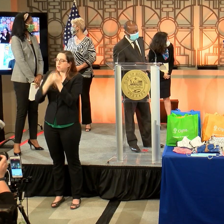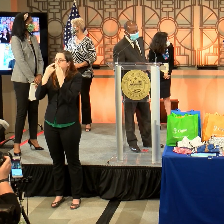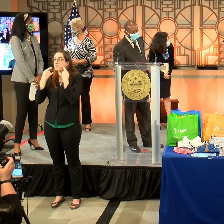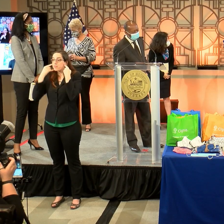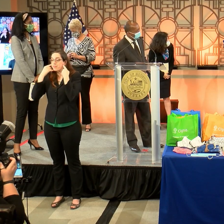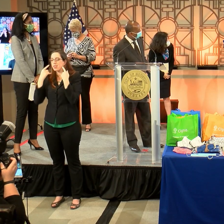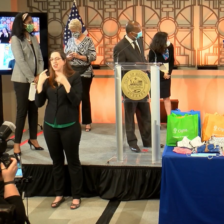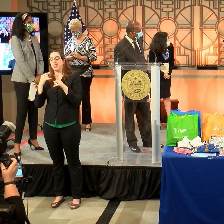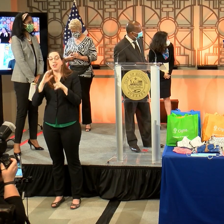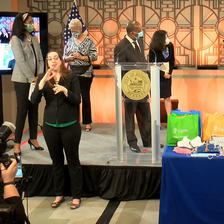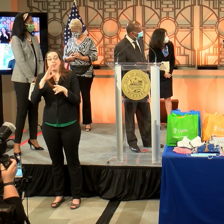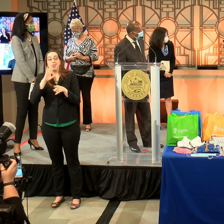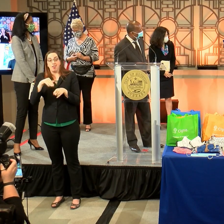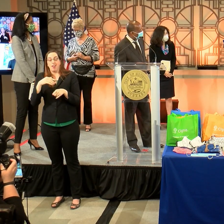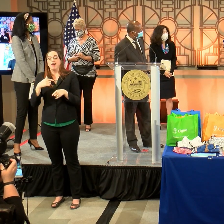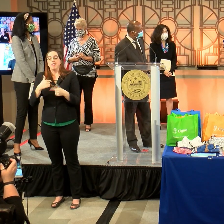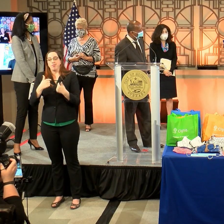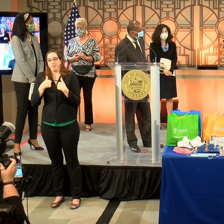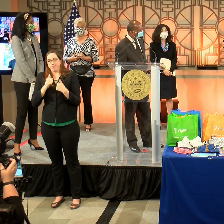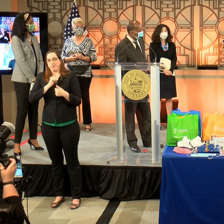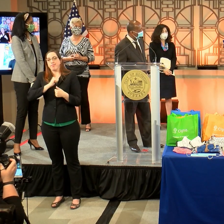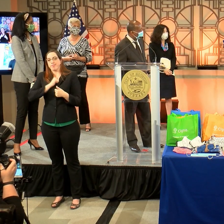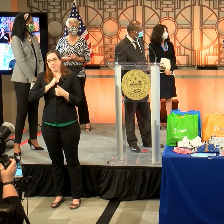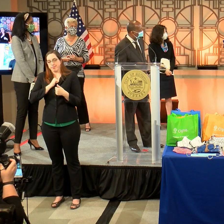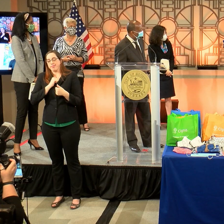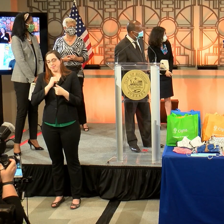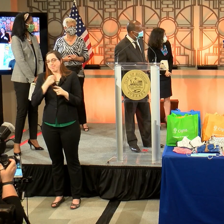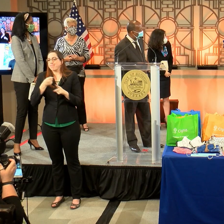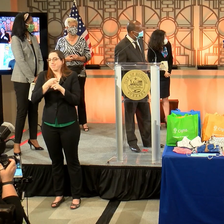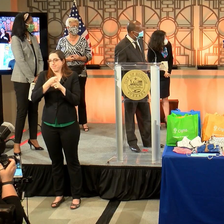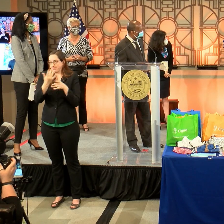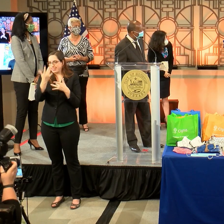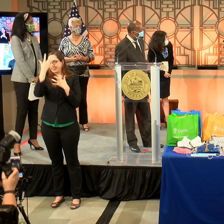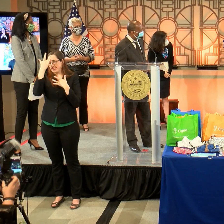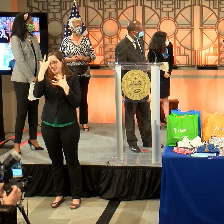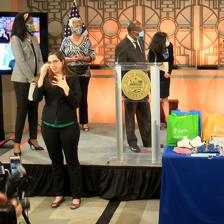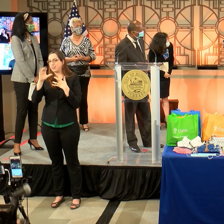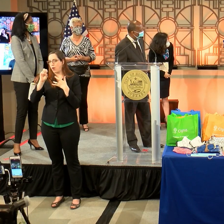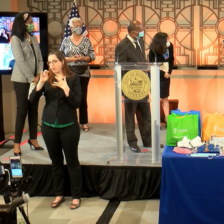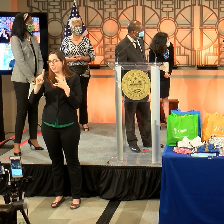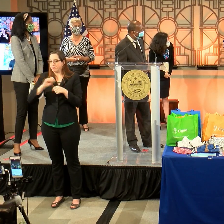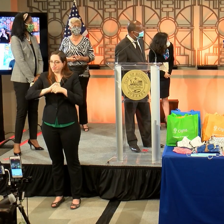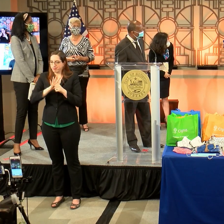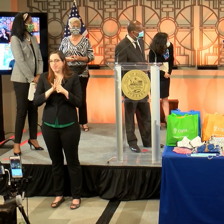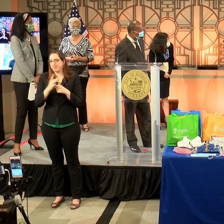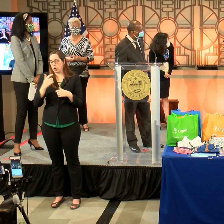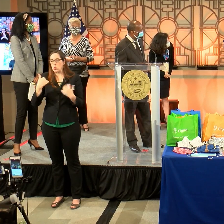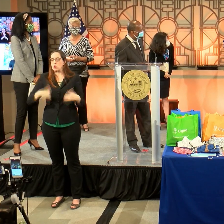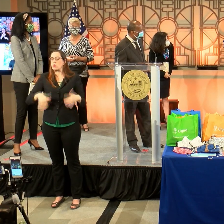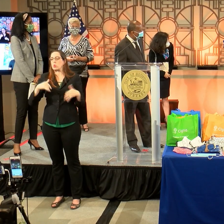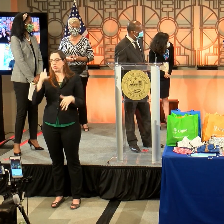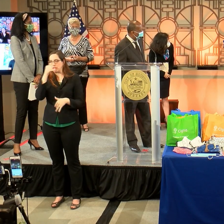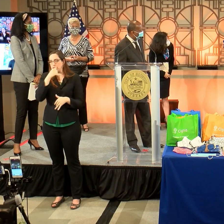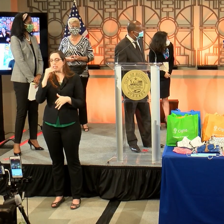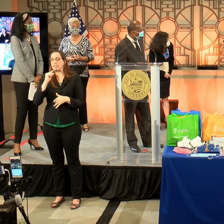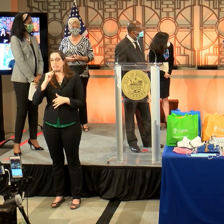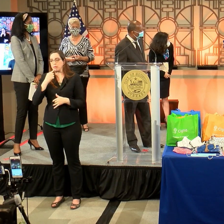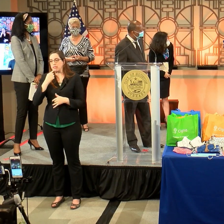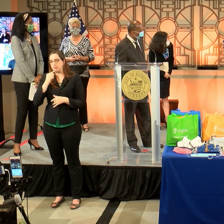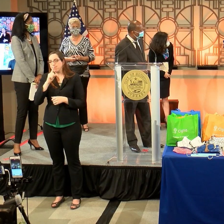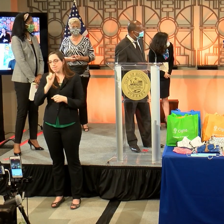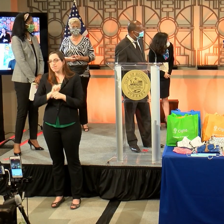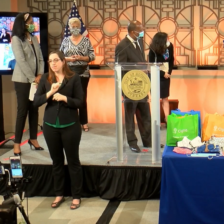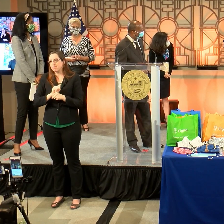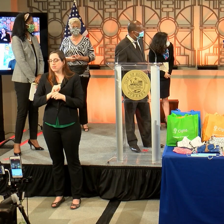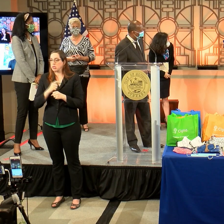Being that I ended up being one of the people who was affected by COVID-19, I recognize how serious it is. And,